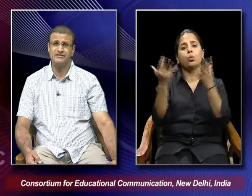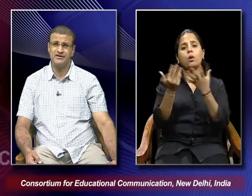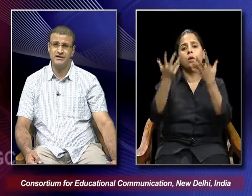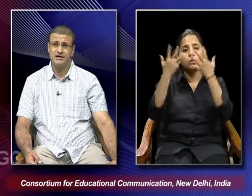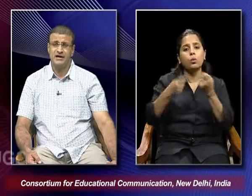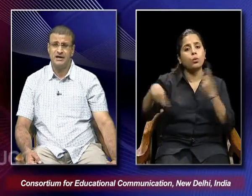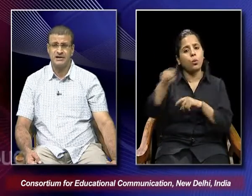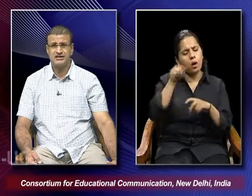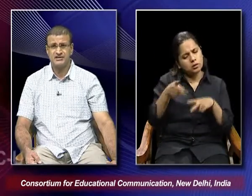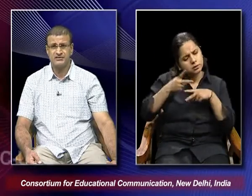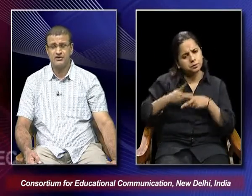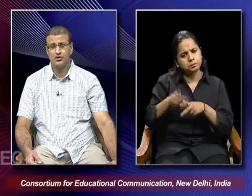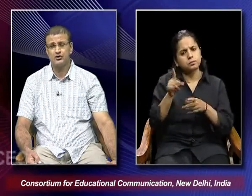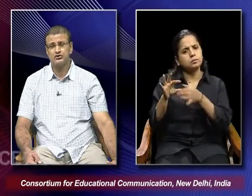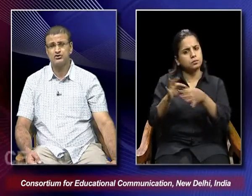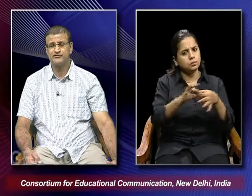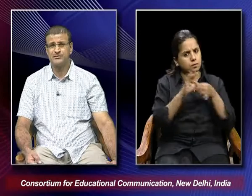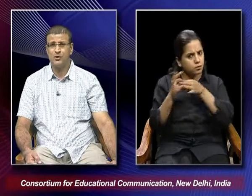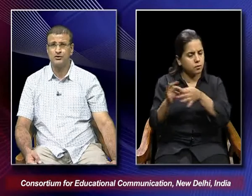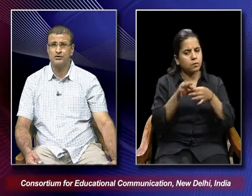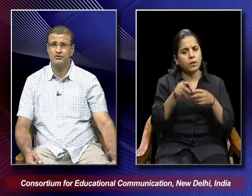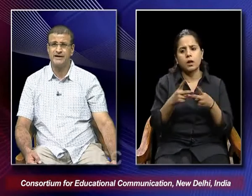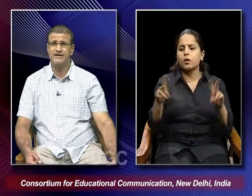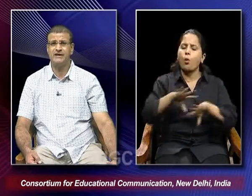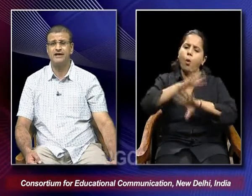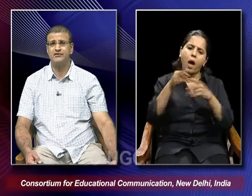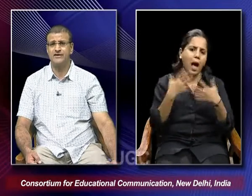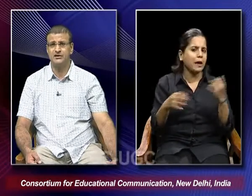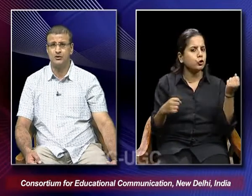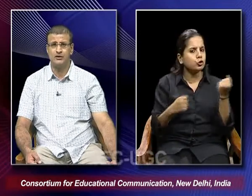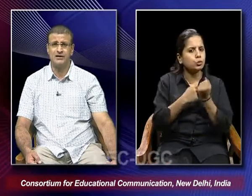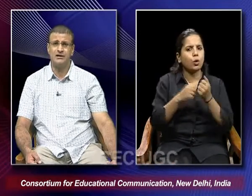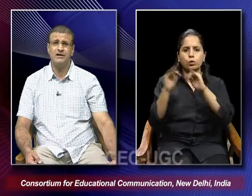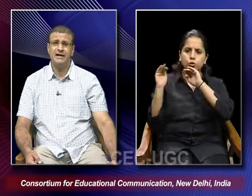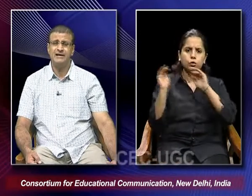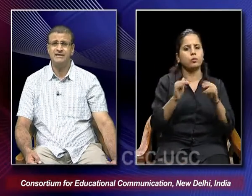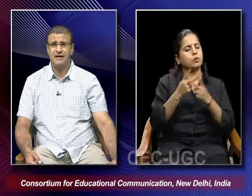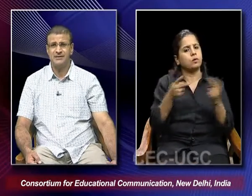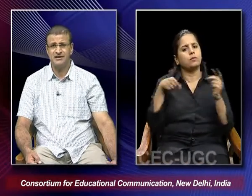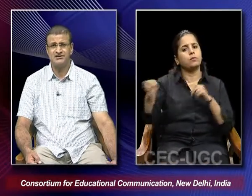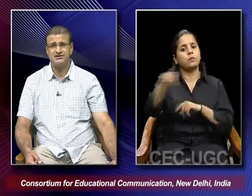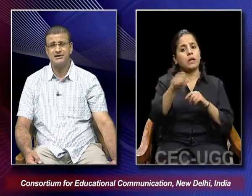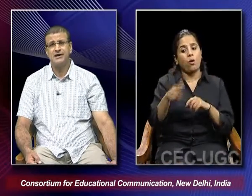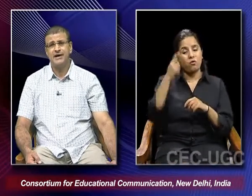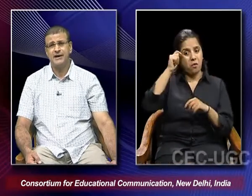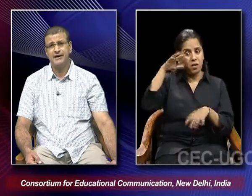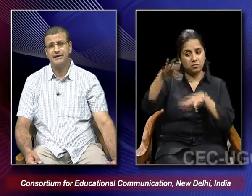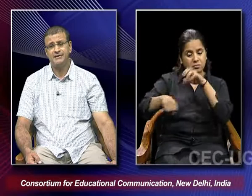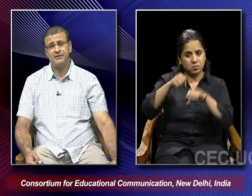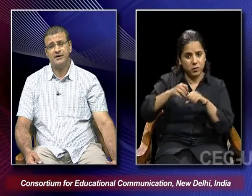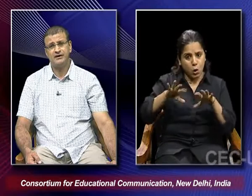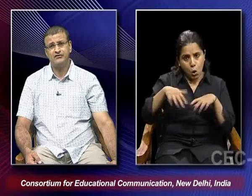kind of a relation where all sorts of support to the any kind of anti-colonial, anti-capitalist